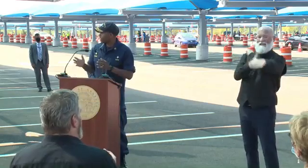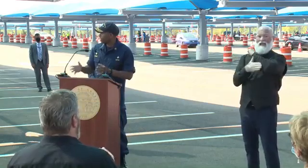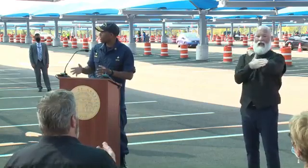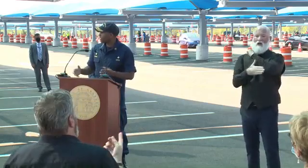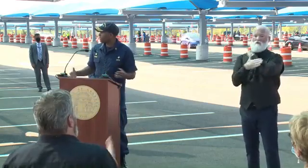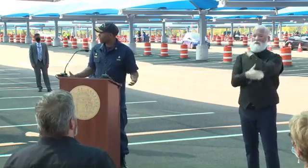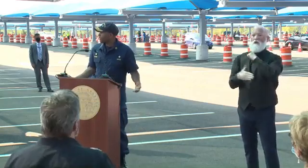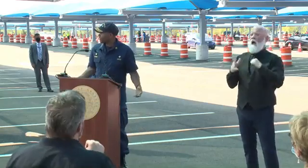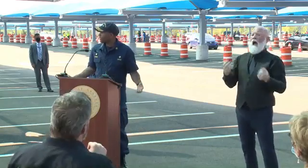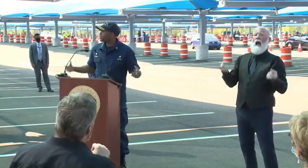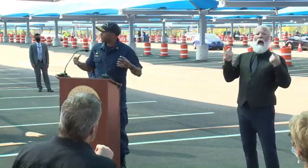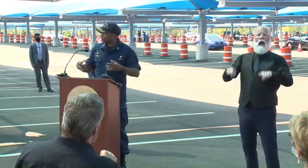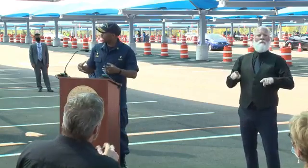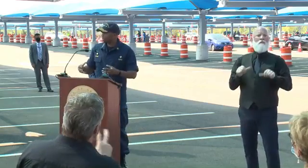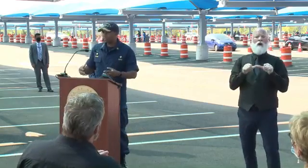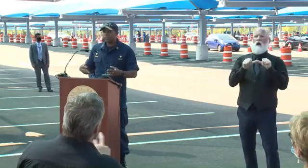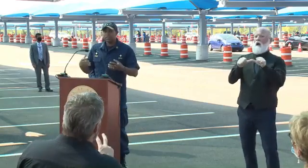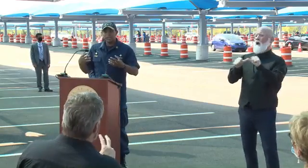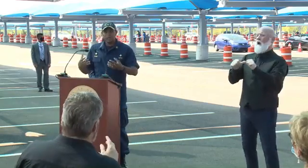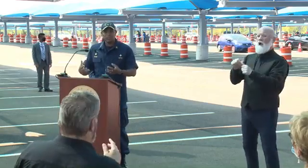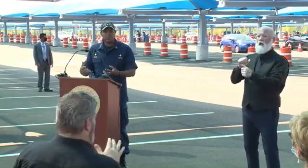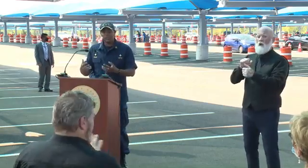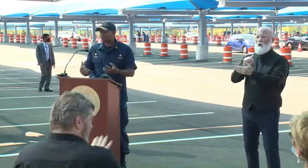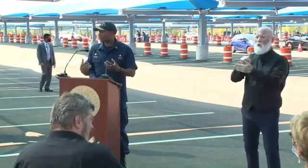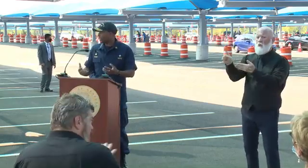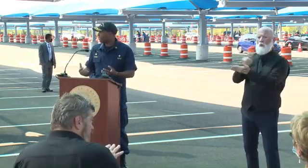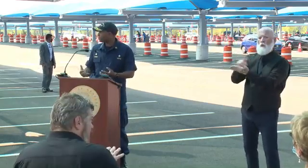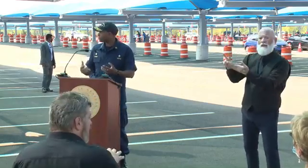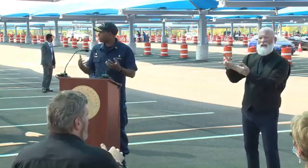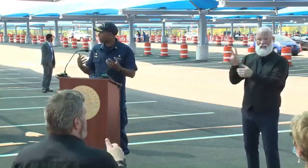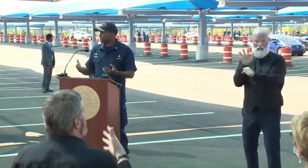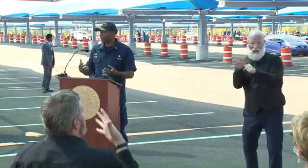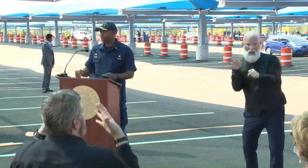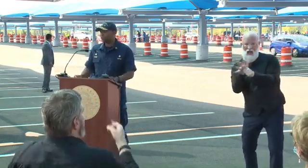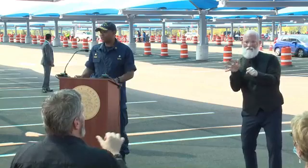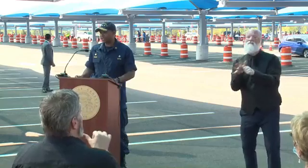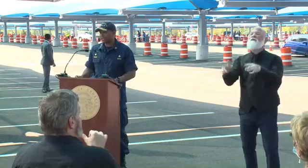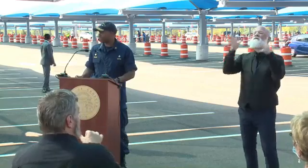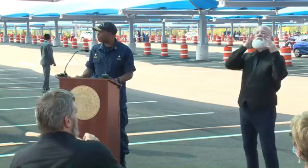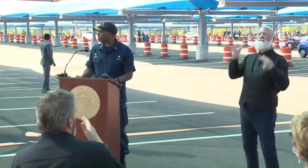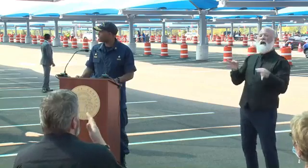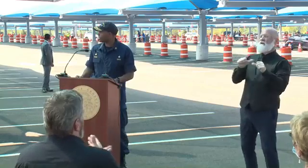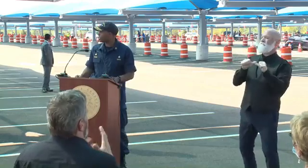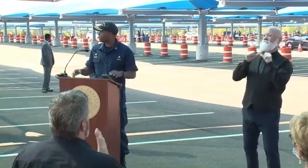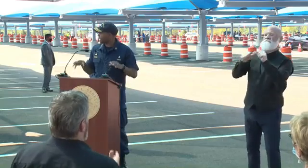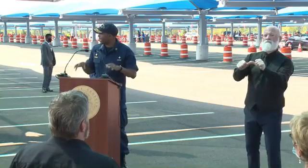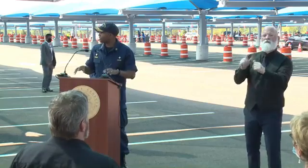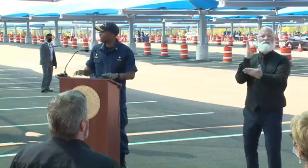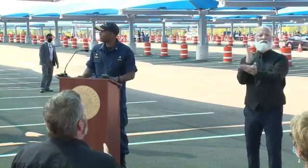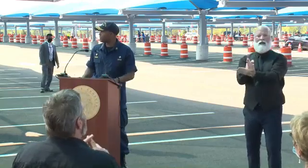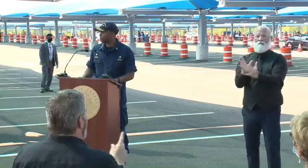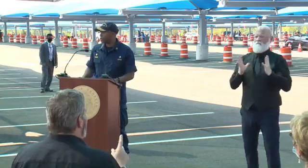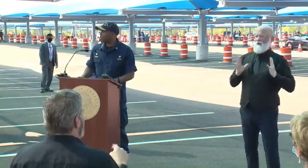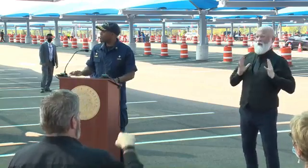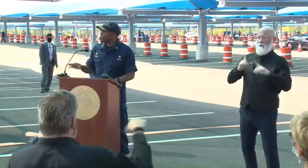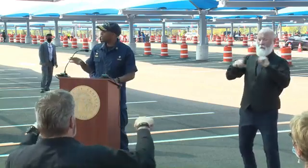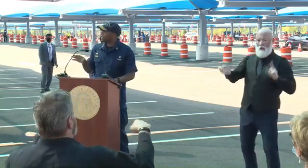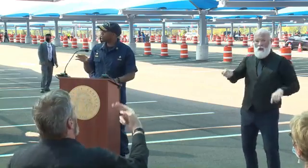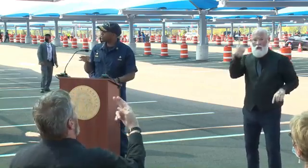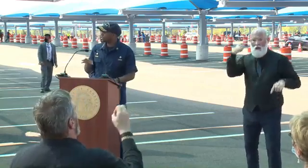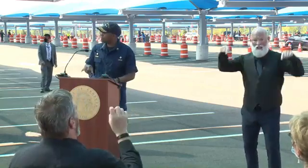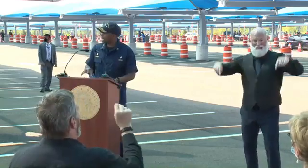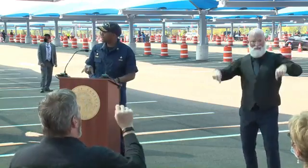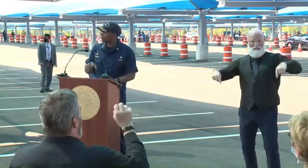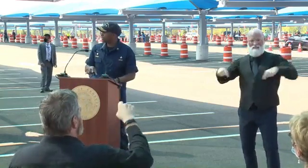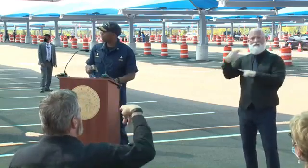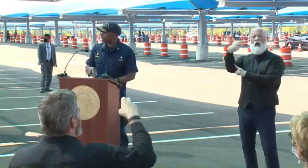be long enough to get people tested, to help people understand the burden of disease and where it's existing, to isolate people,